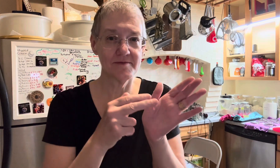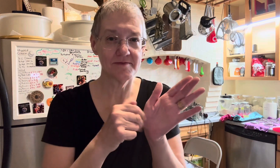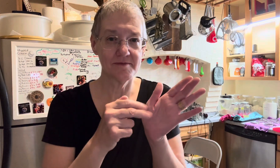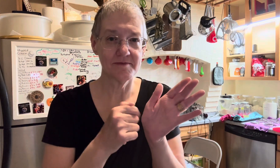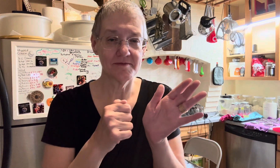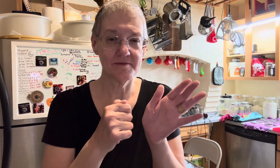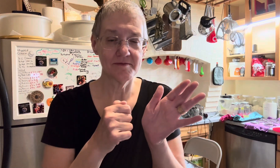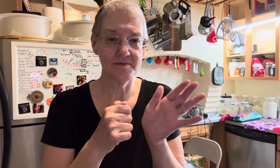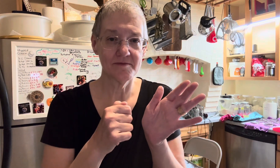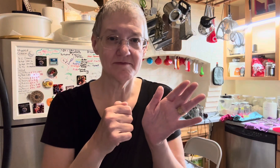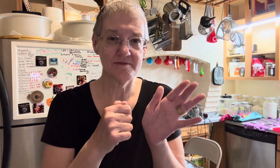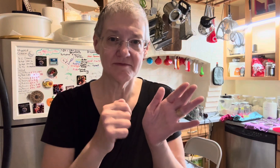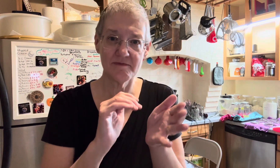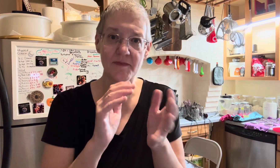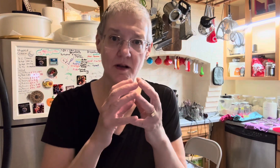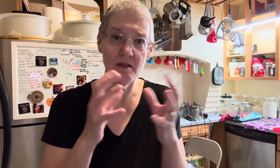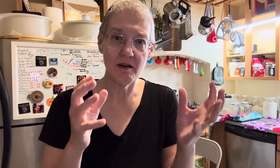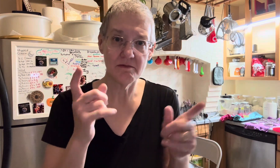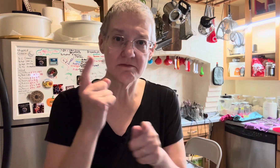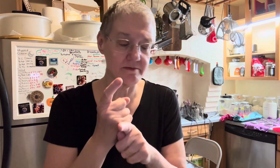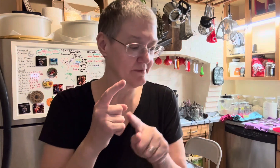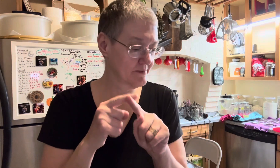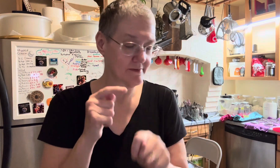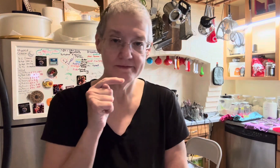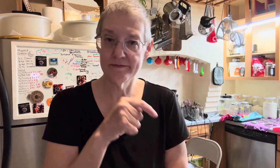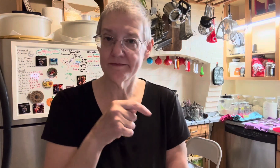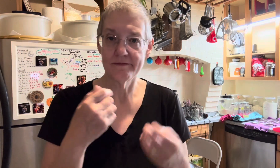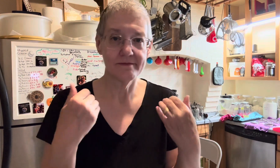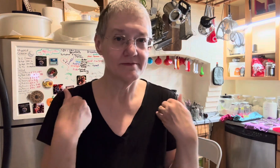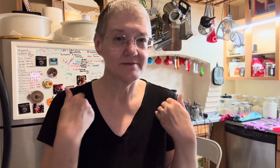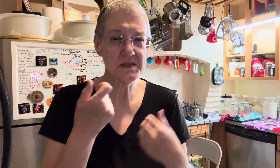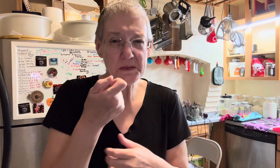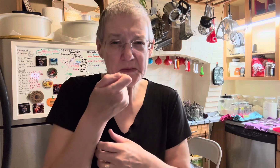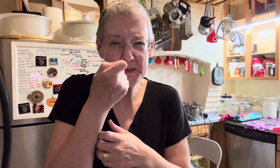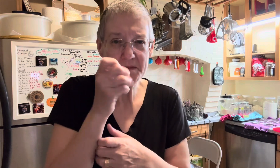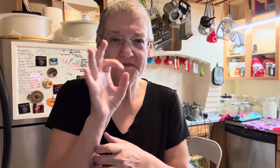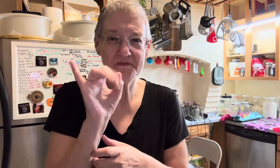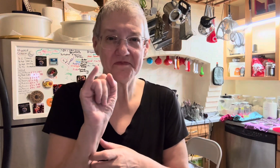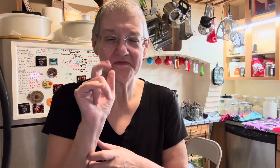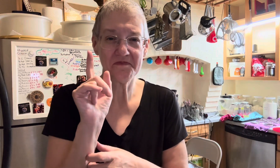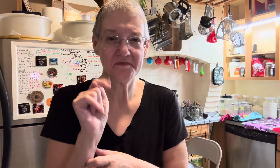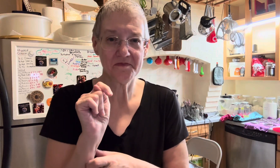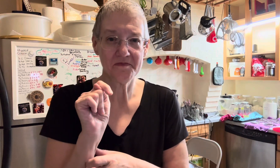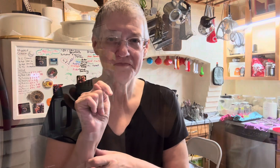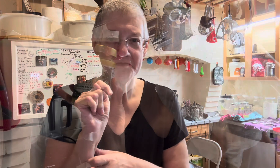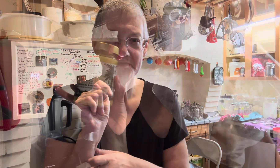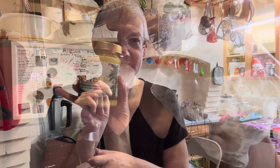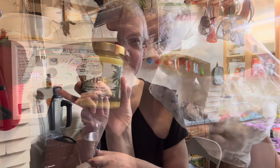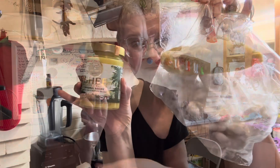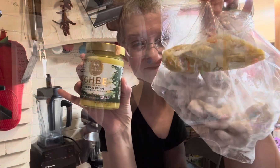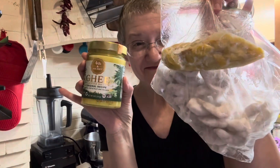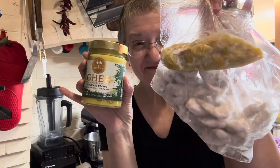butter. Yes, that's a lot of fat, but this is very low in fat.